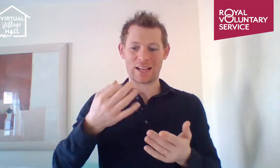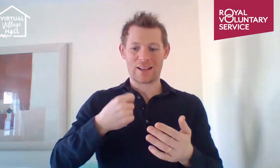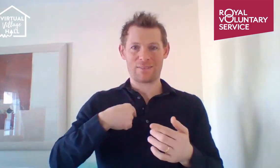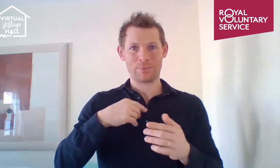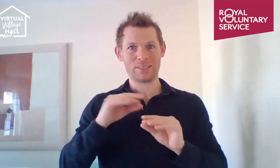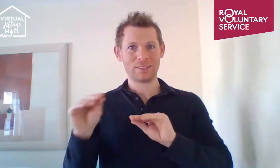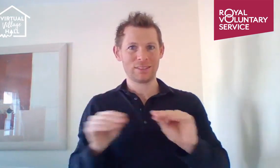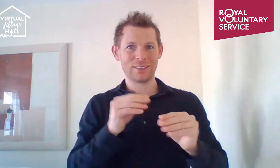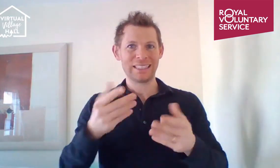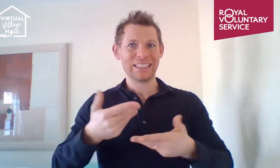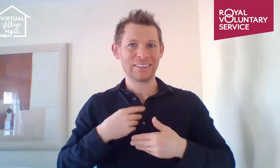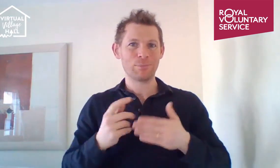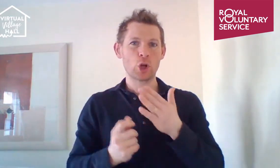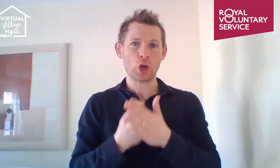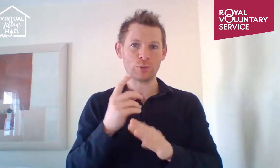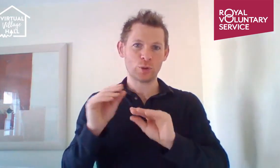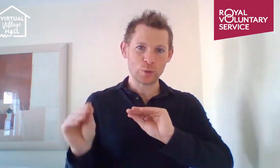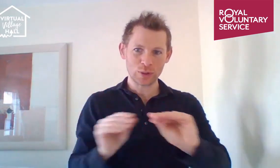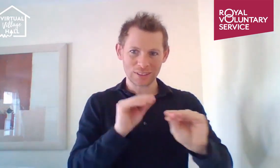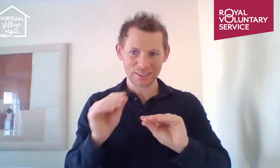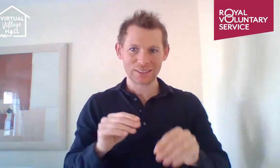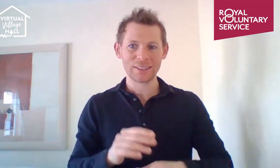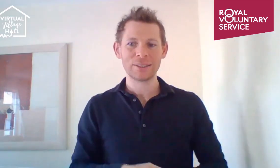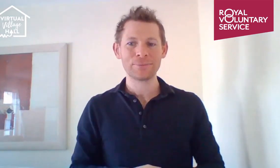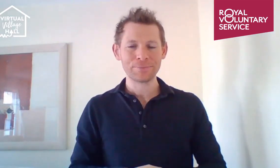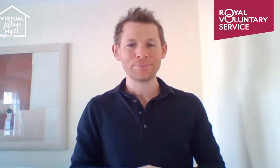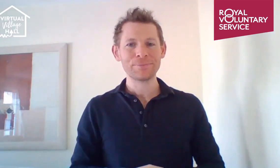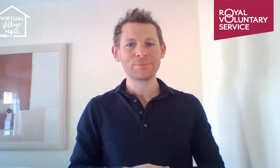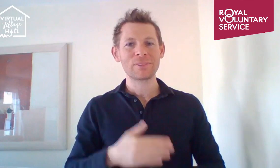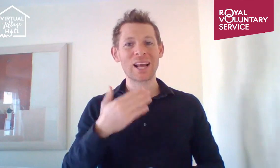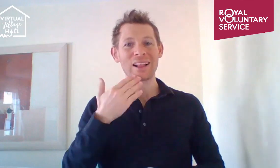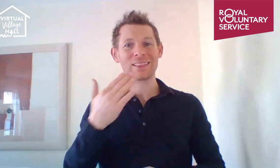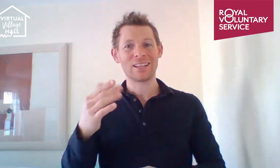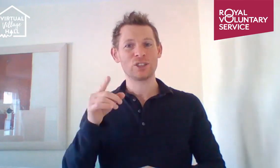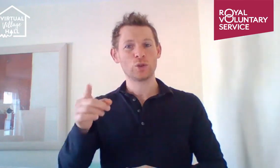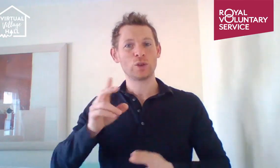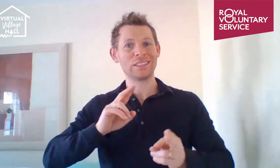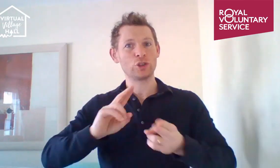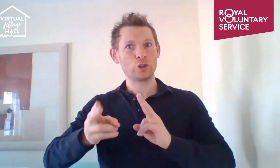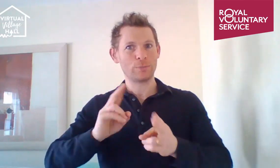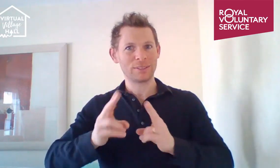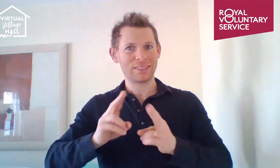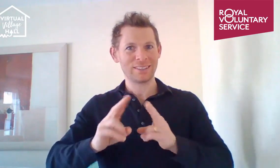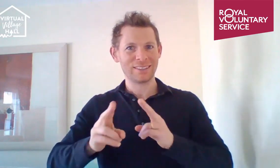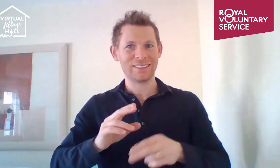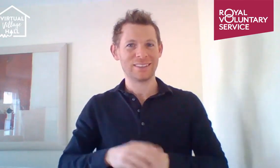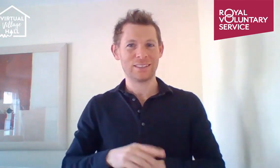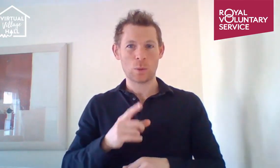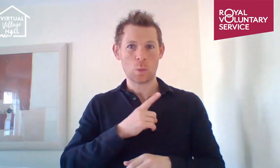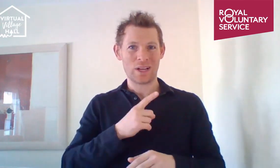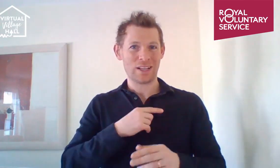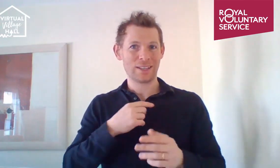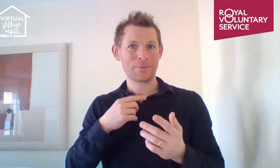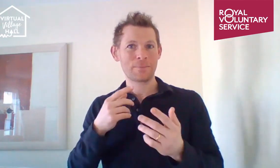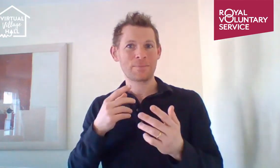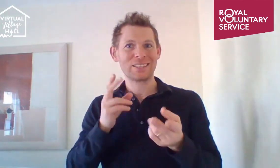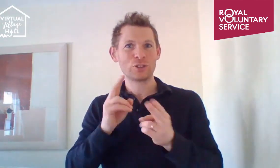you for having me teaching today, and thank you for giving me the opportunity to meet with you all to teach you all. And I'd like to thank my interpreter